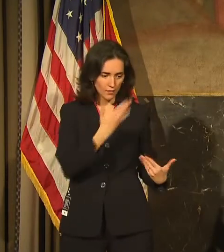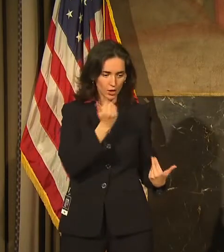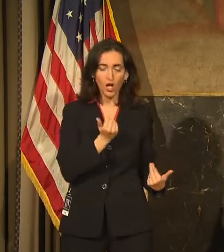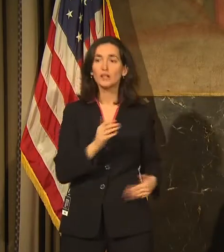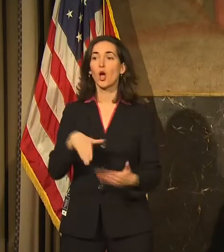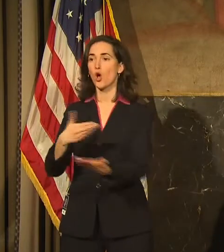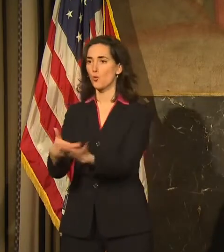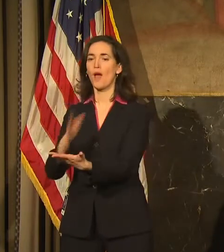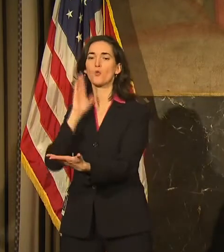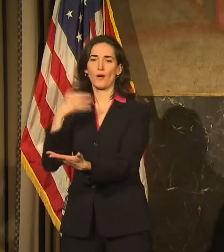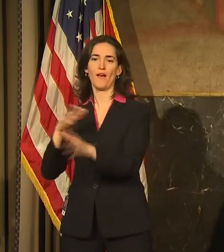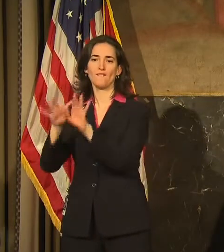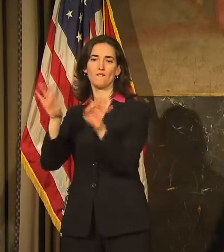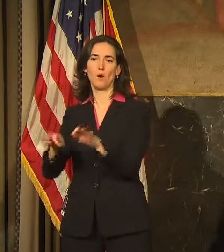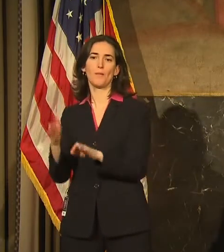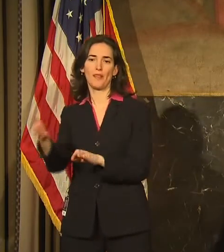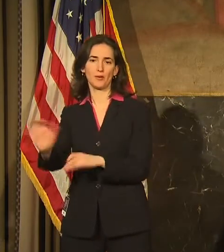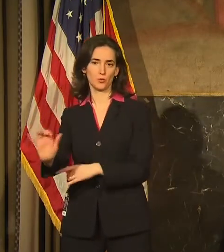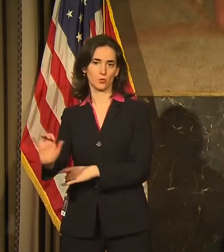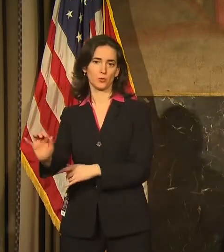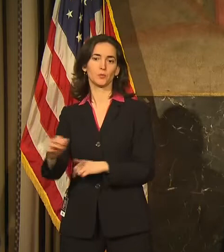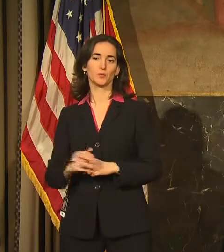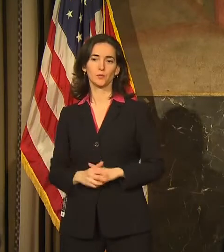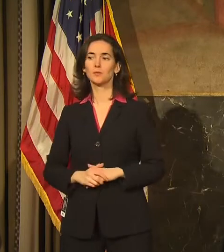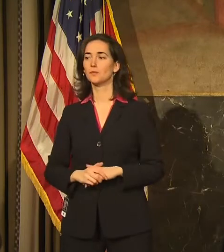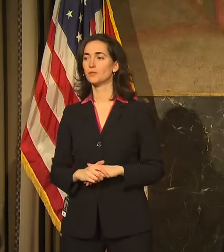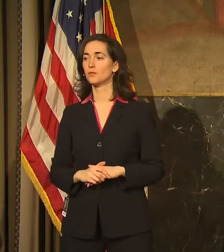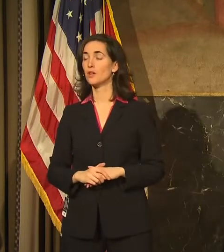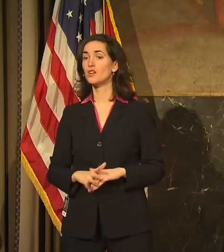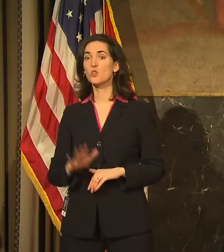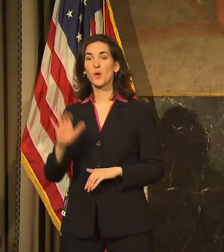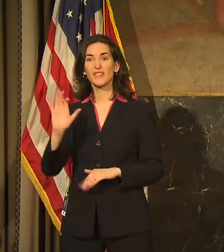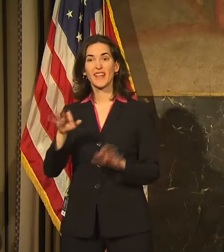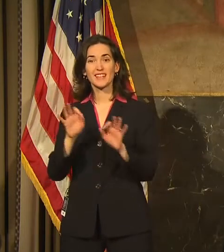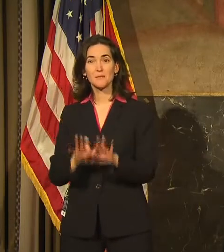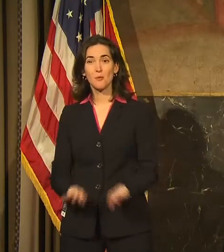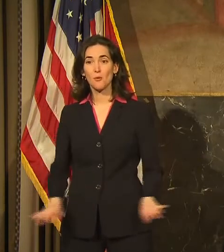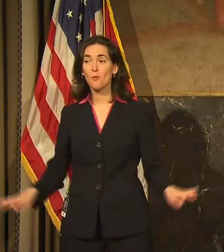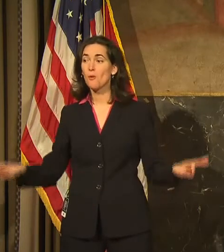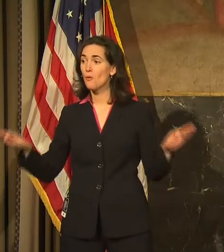well. So this is very important, and